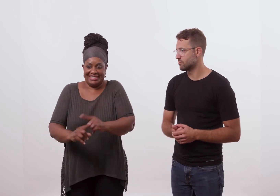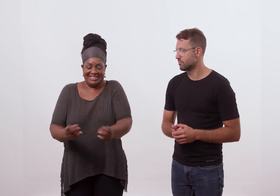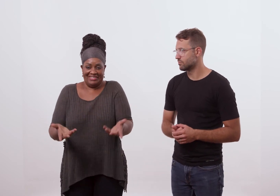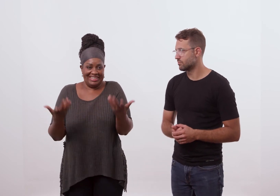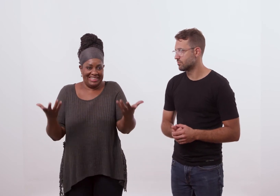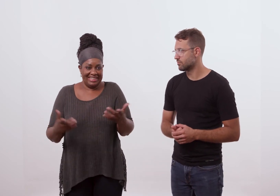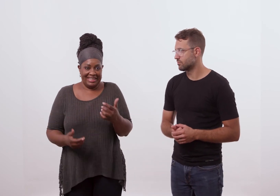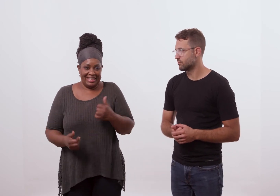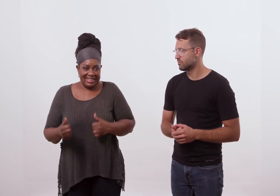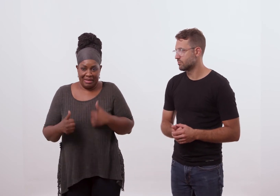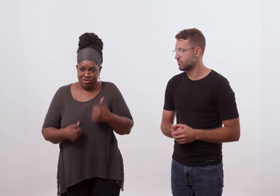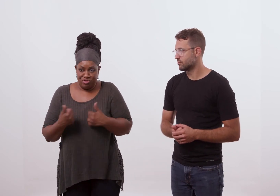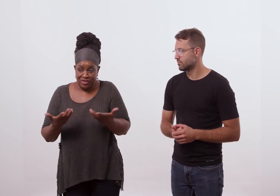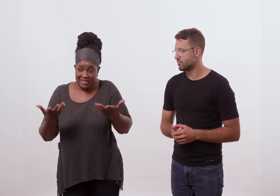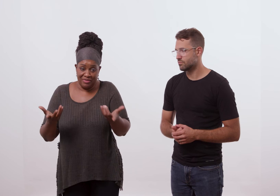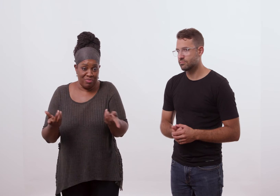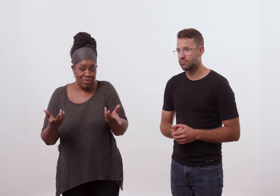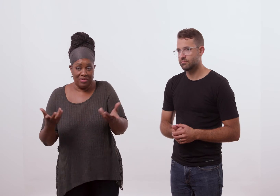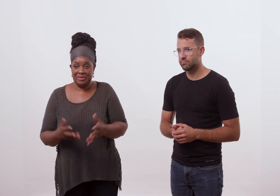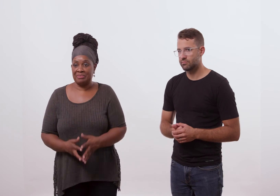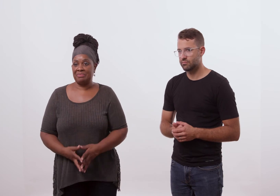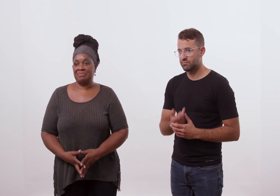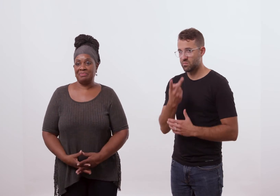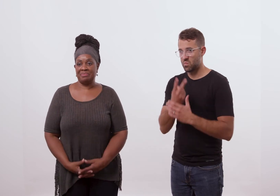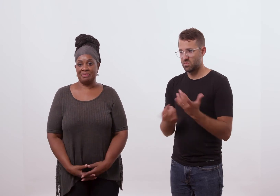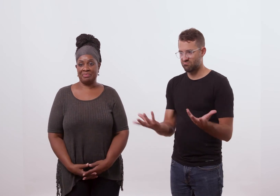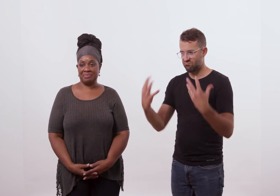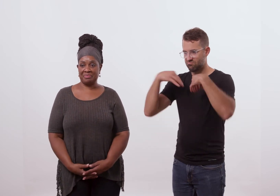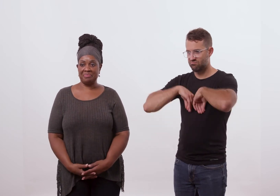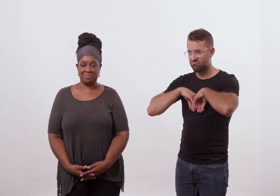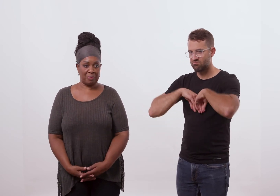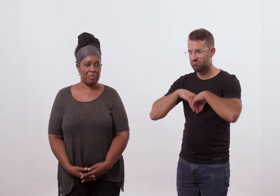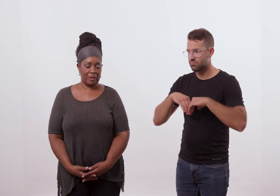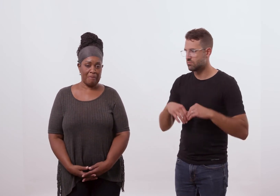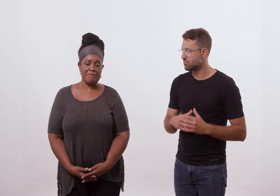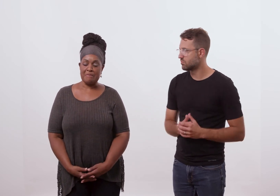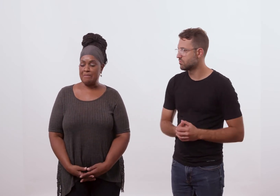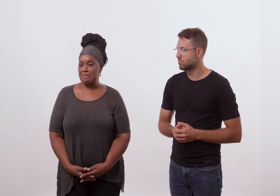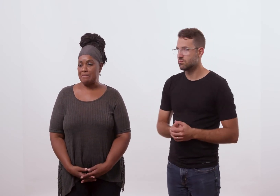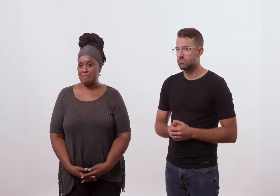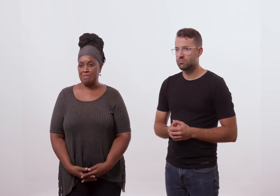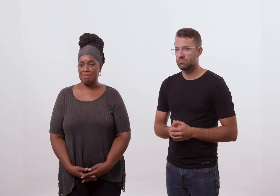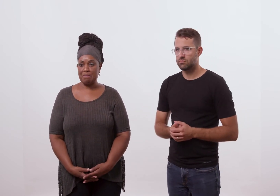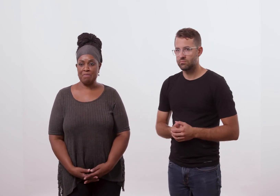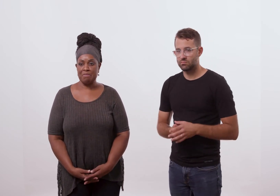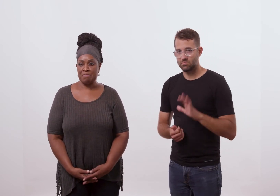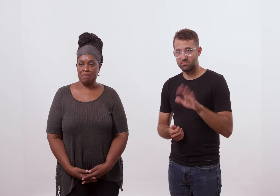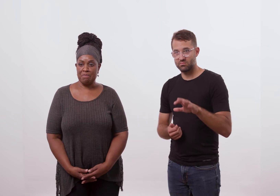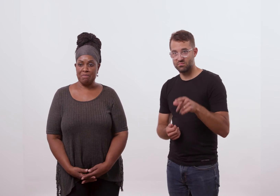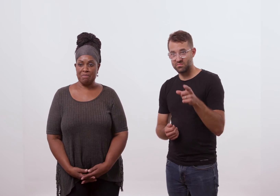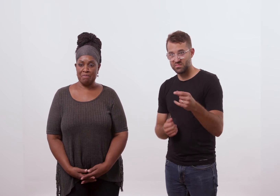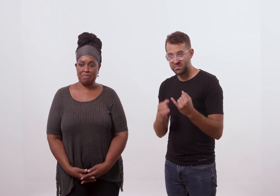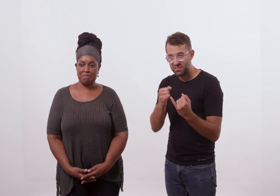Night Runner, my old friend. Oh, you've grown so thin in this sandy place. Depending on though you may be, you've got some strength